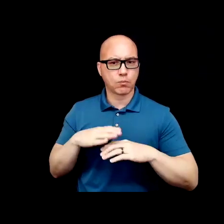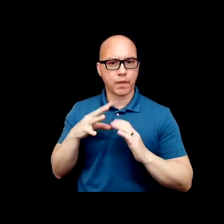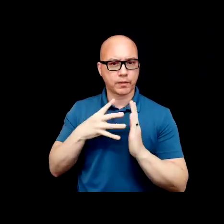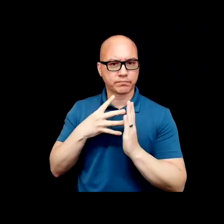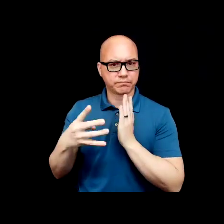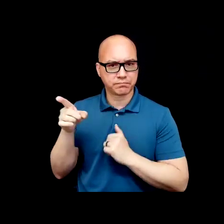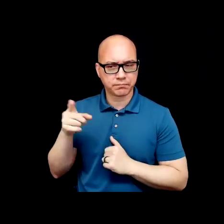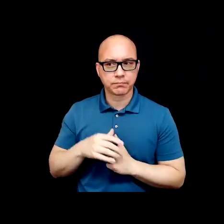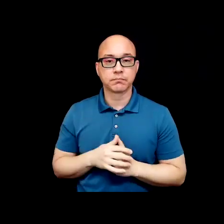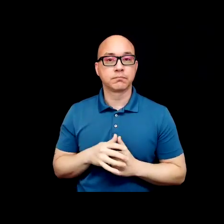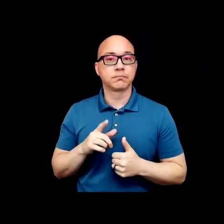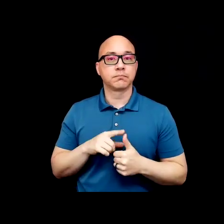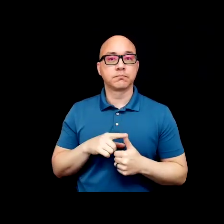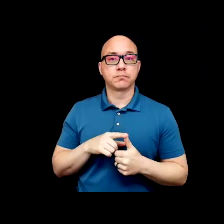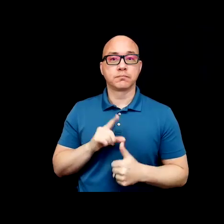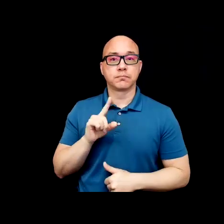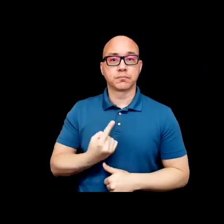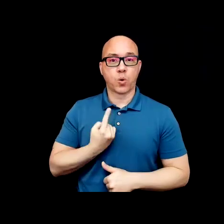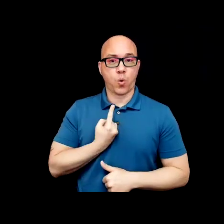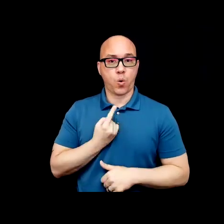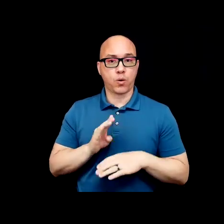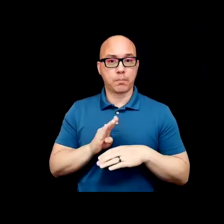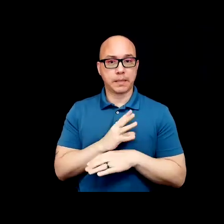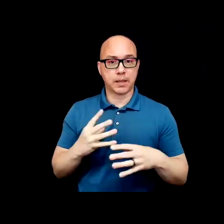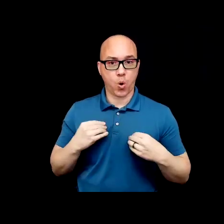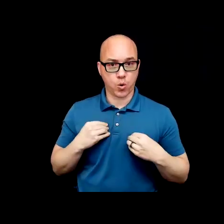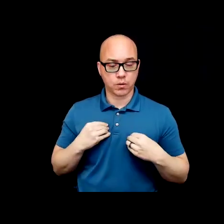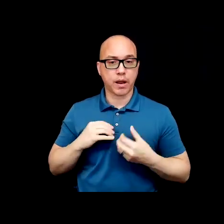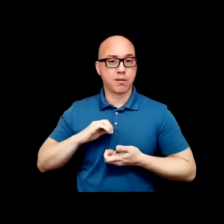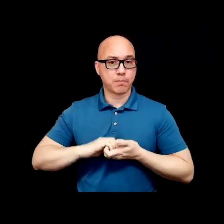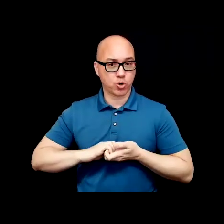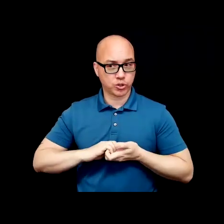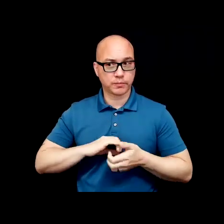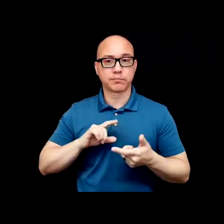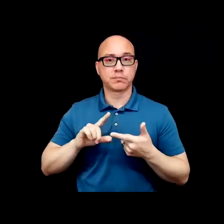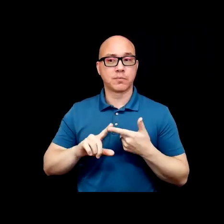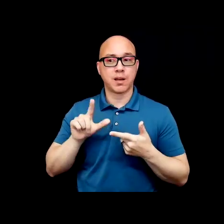Sole proprietorships and partnerships, limited liability companies, and corporations.